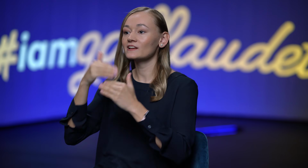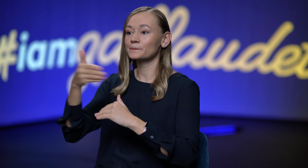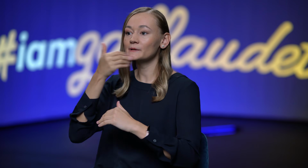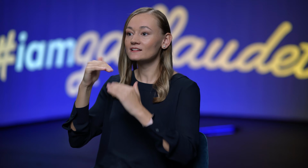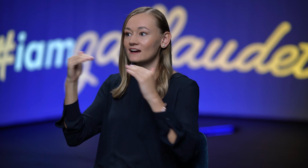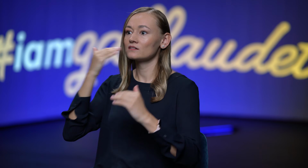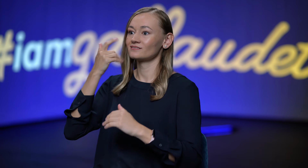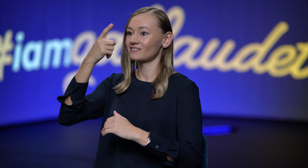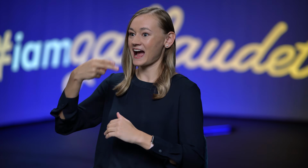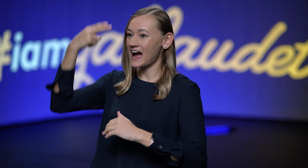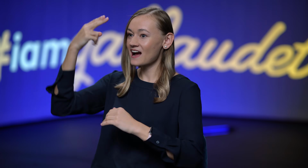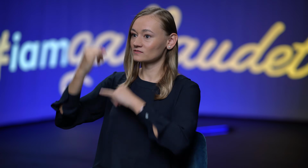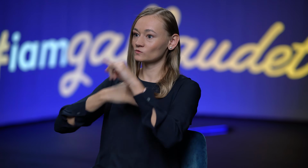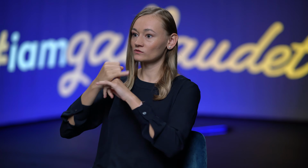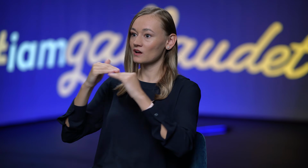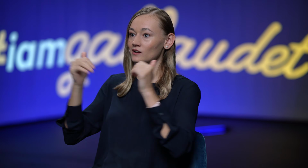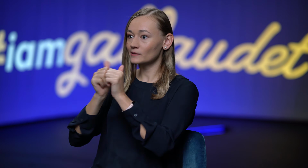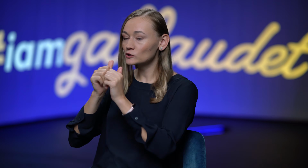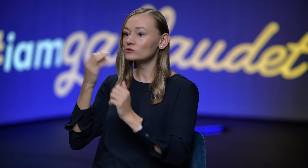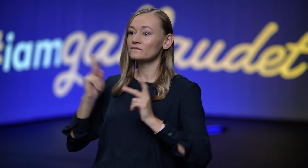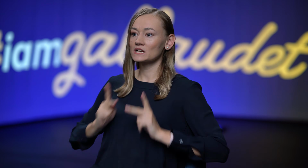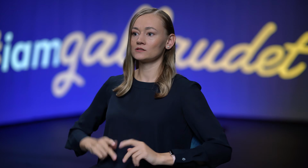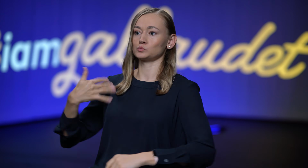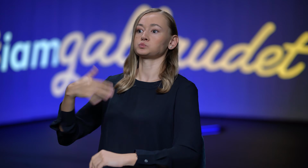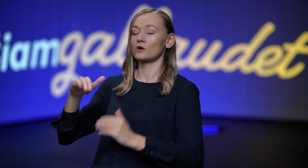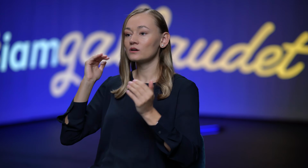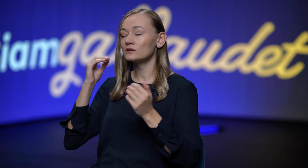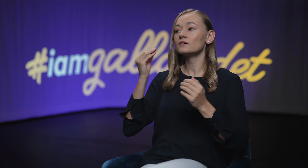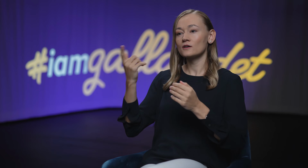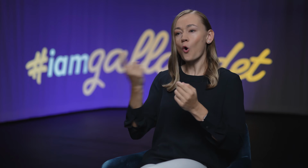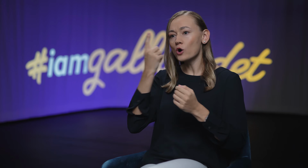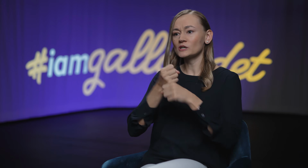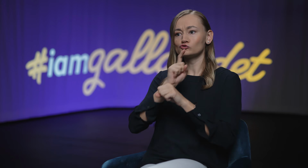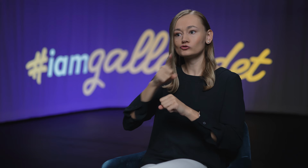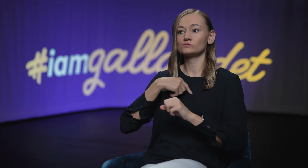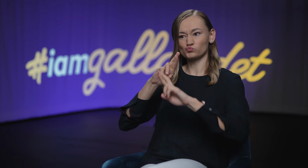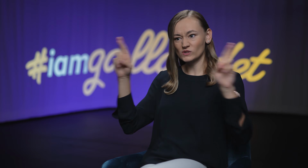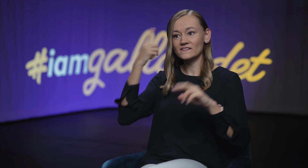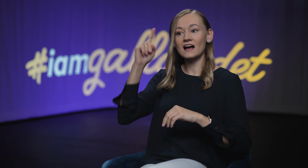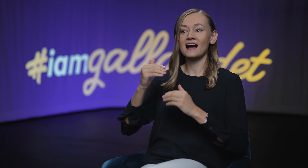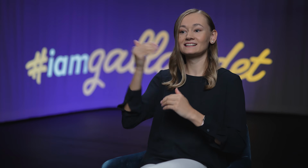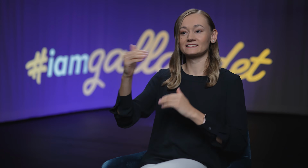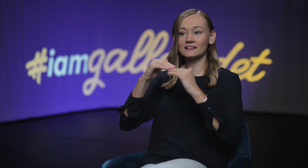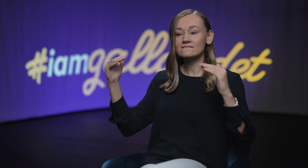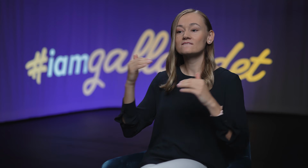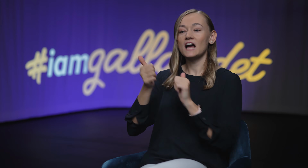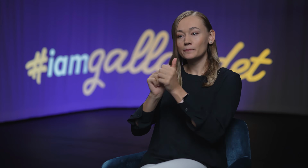me for the next best level. It's a high international level competition and requires a lot of physical effort. Gallaudet made sure I was always ready for the next